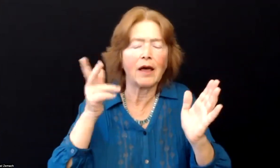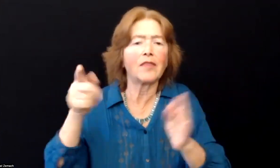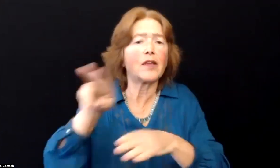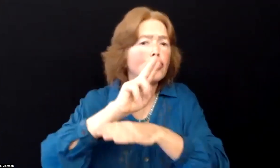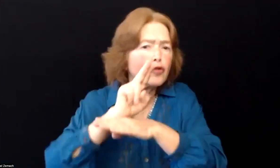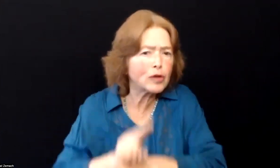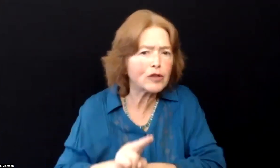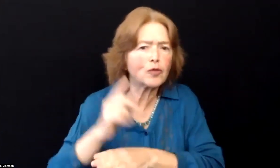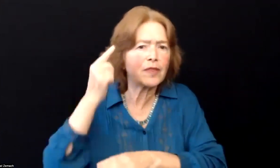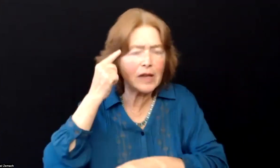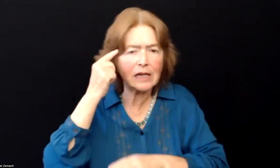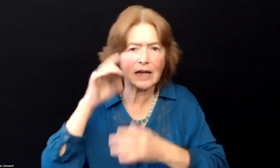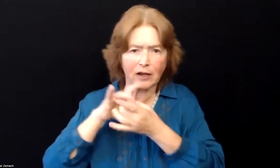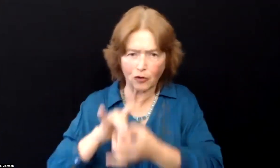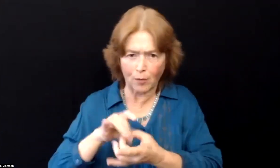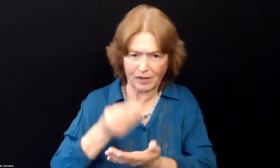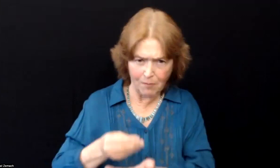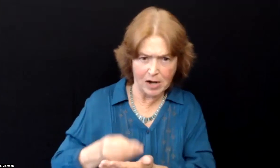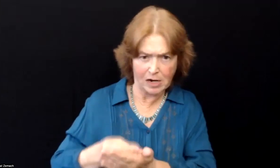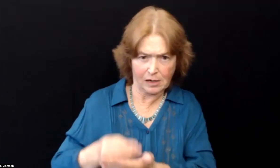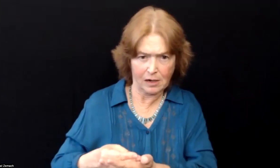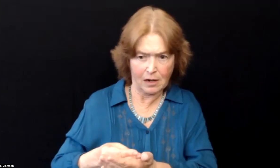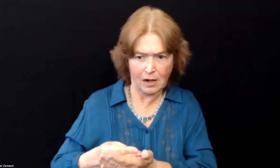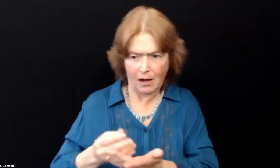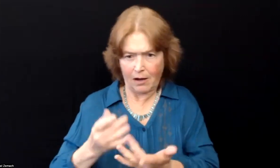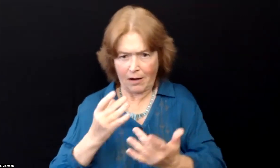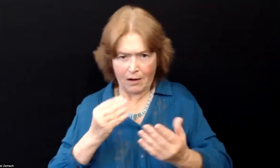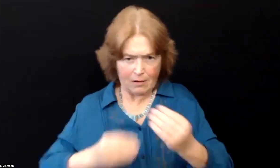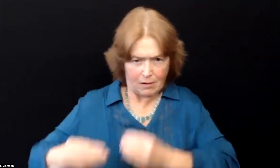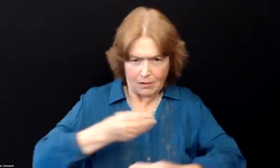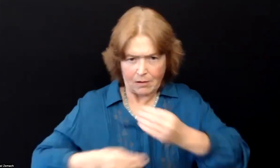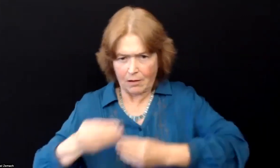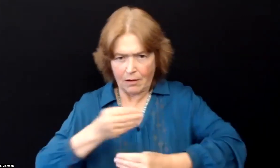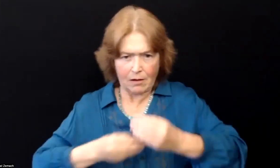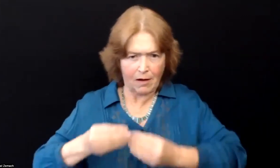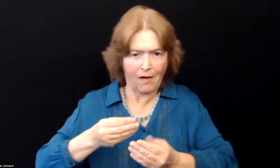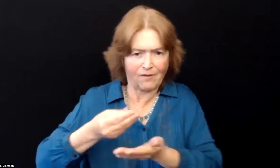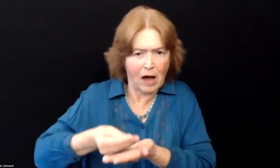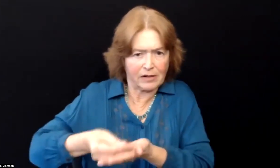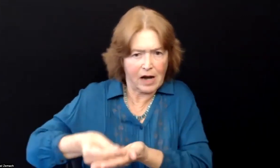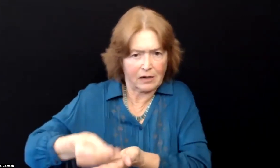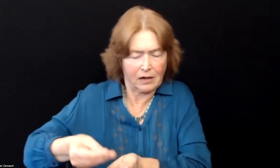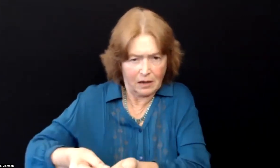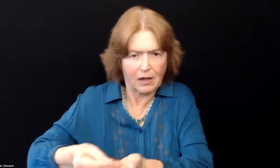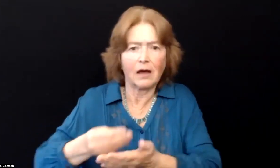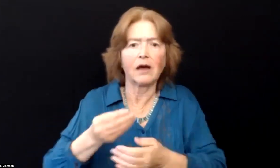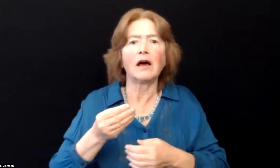They're used to thinking in terms of budgets and, managing the